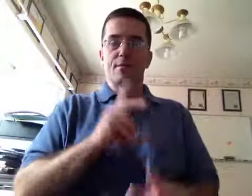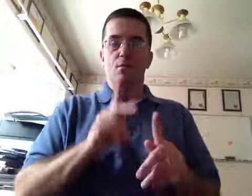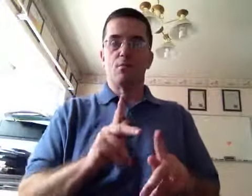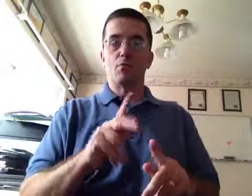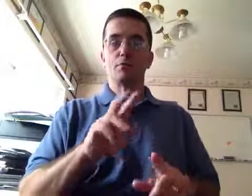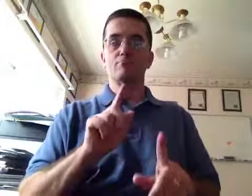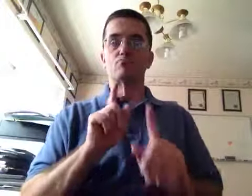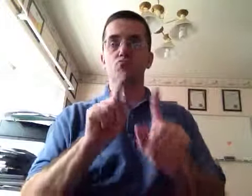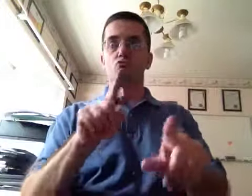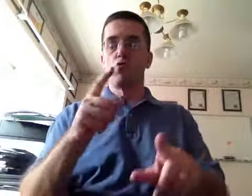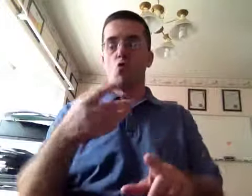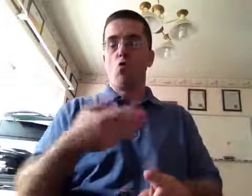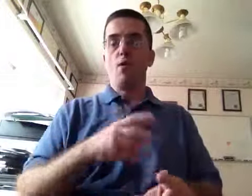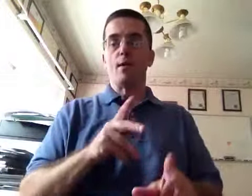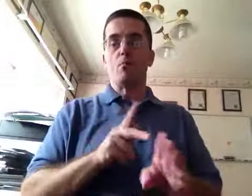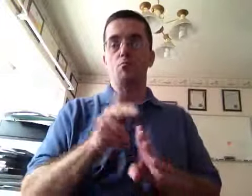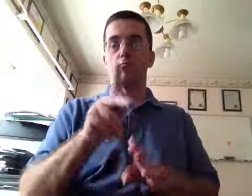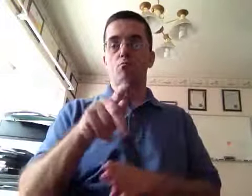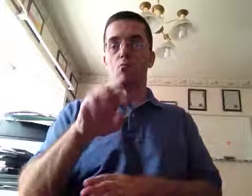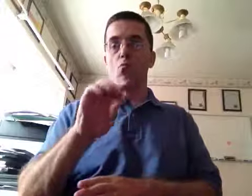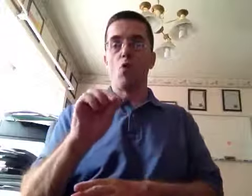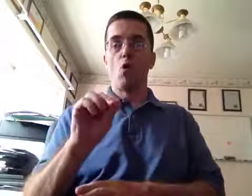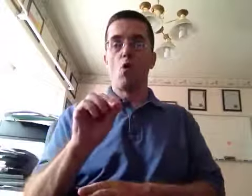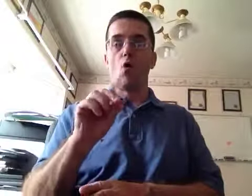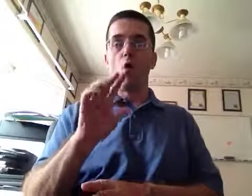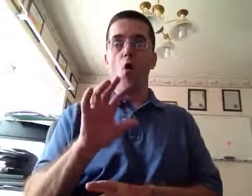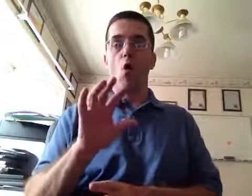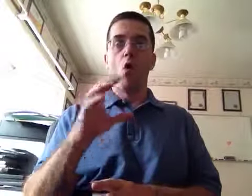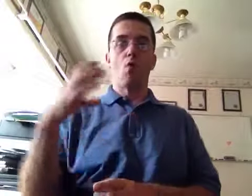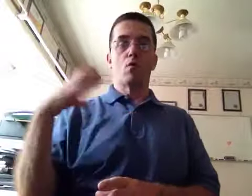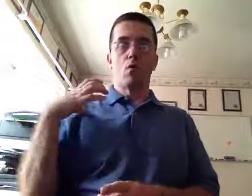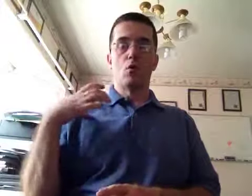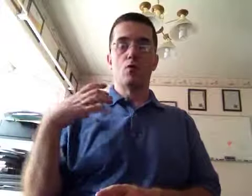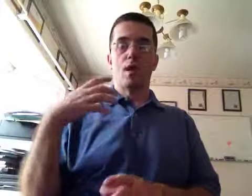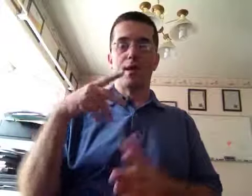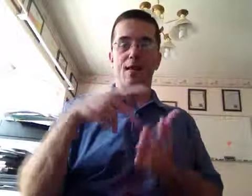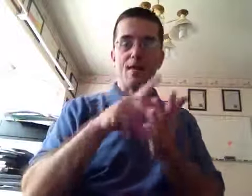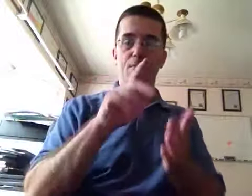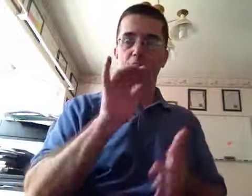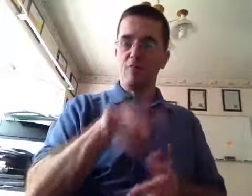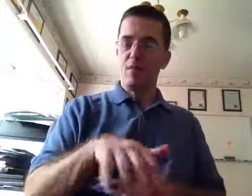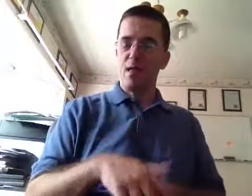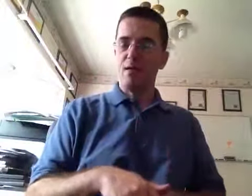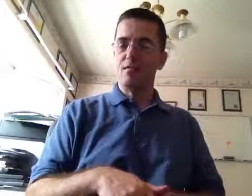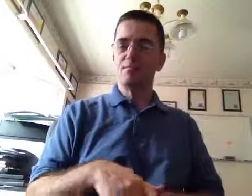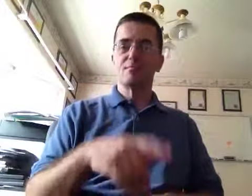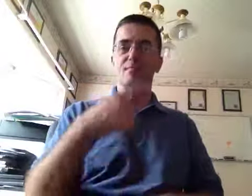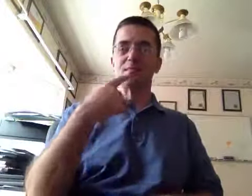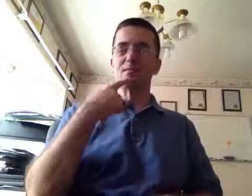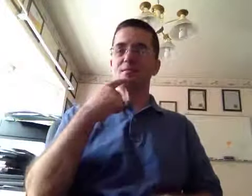a pro situation? You know how he does that and gets paid for it? They don't fill out